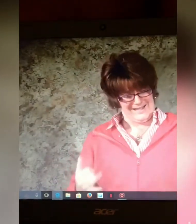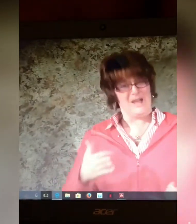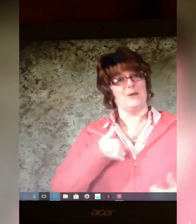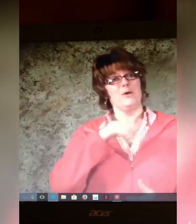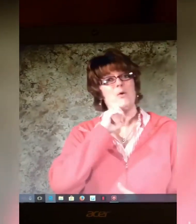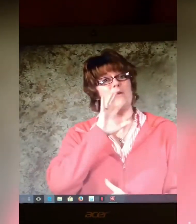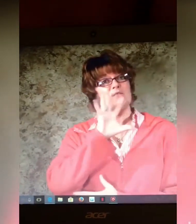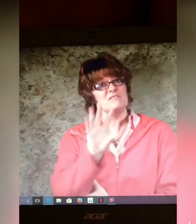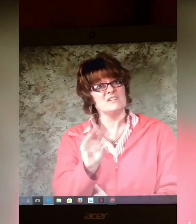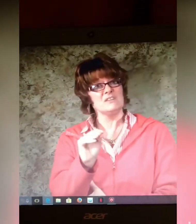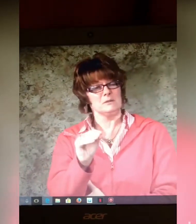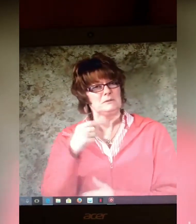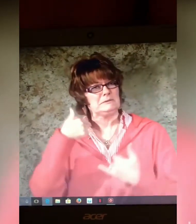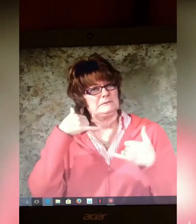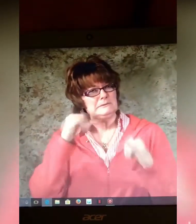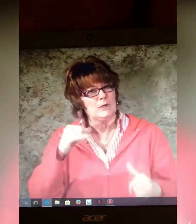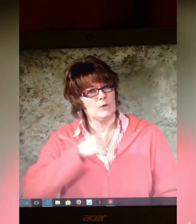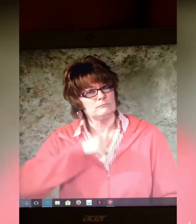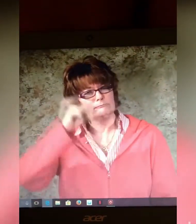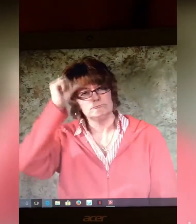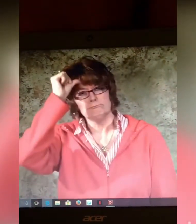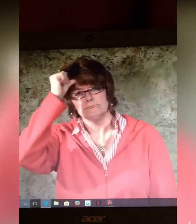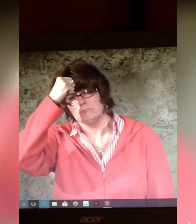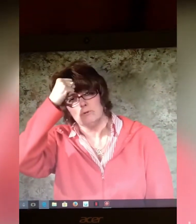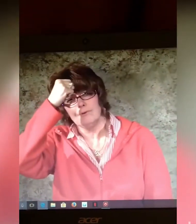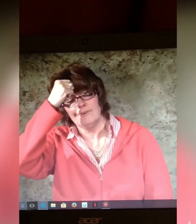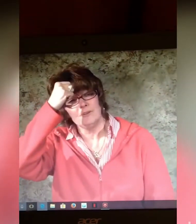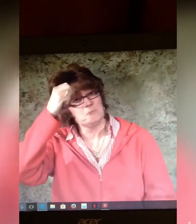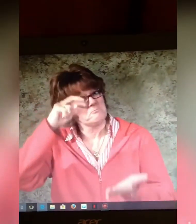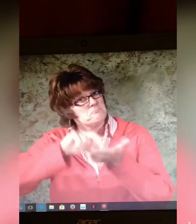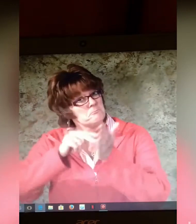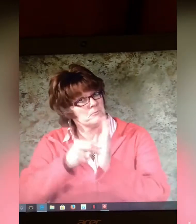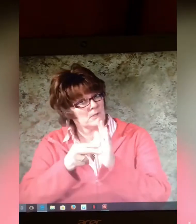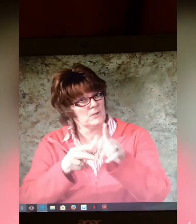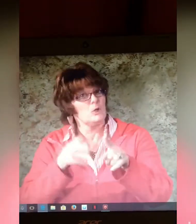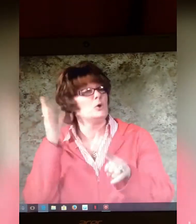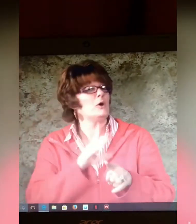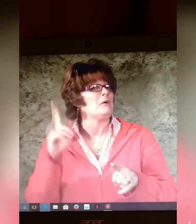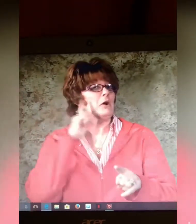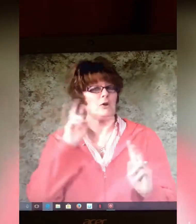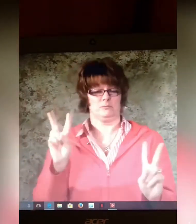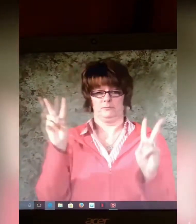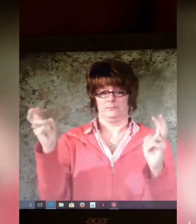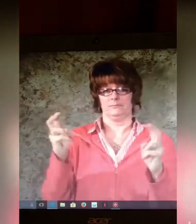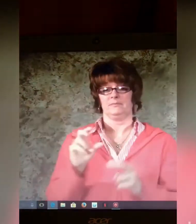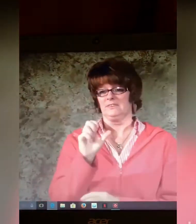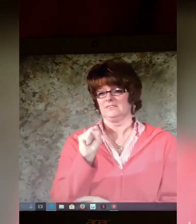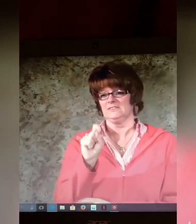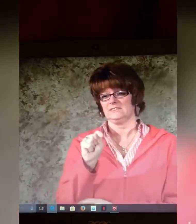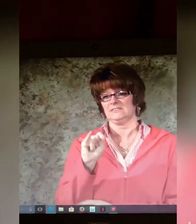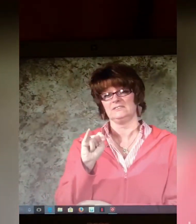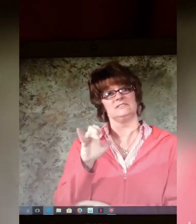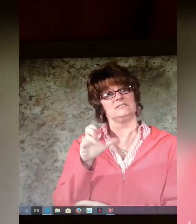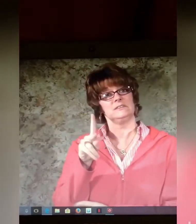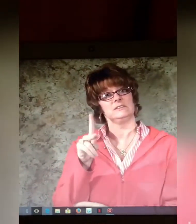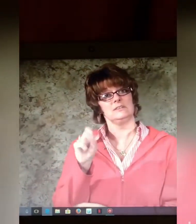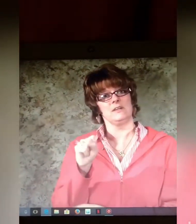So remember, I was 8 or 9 years old, and I'm 50, and I still remember that. That means the saying that